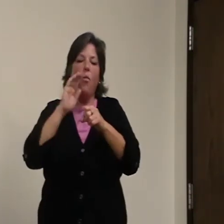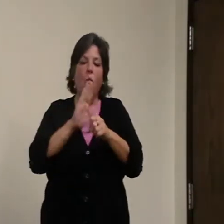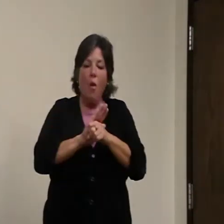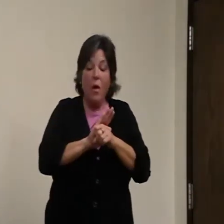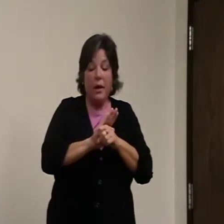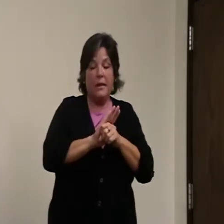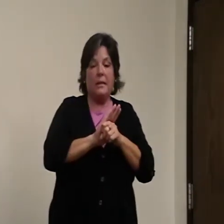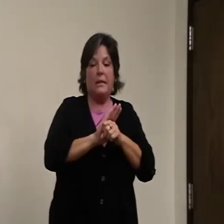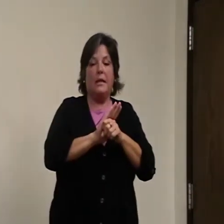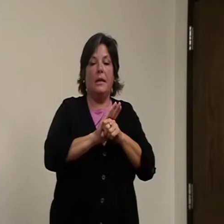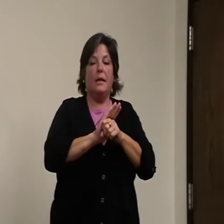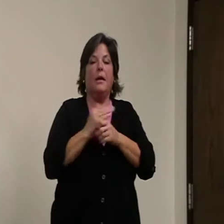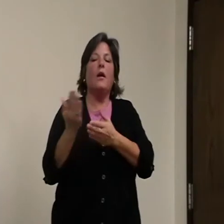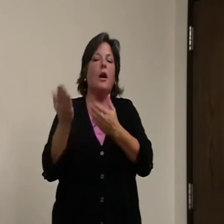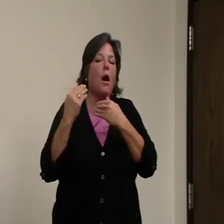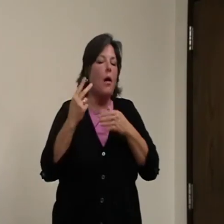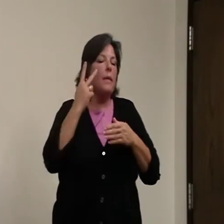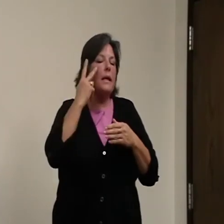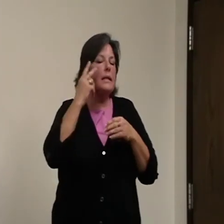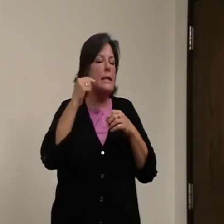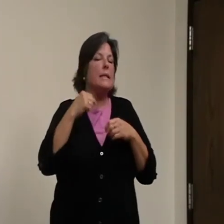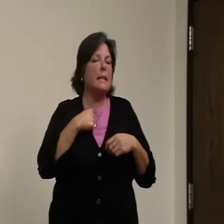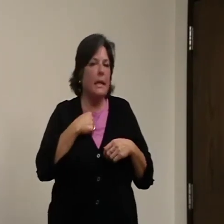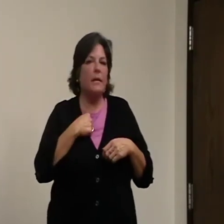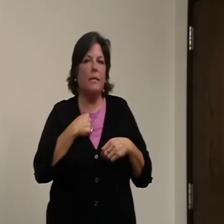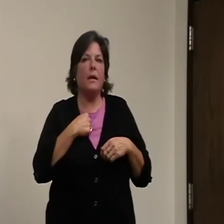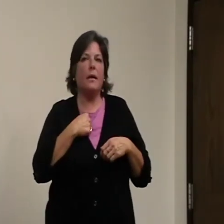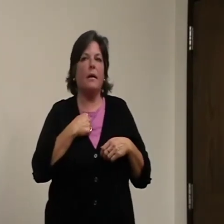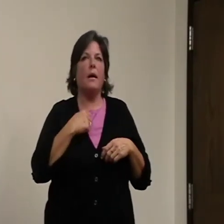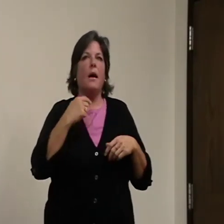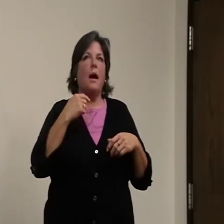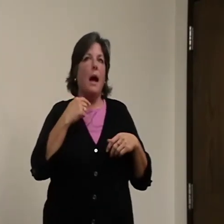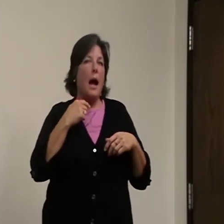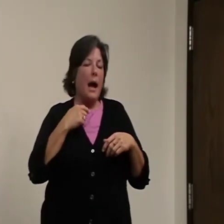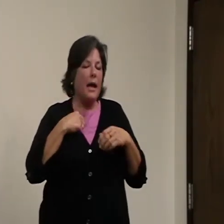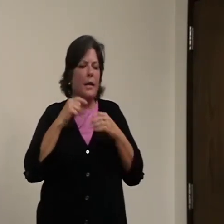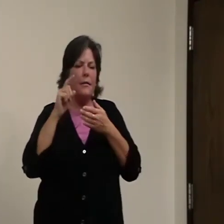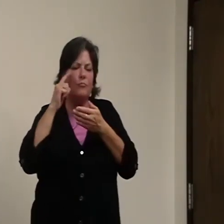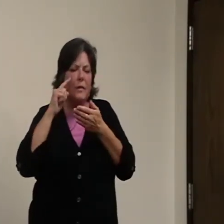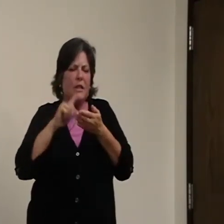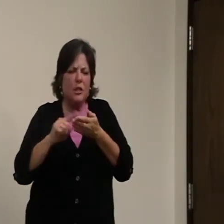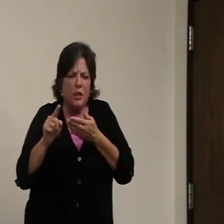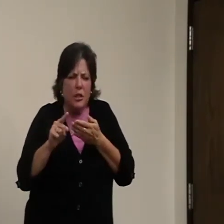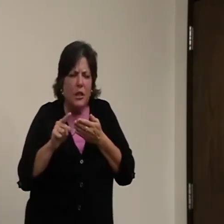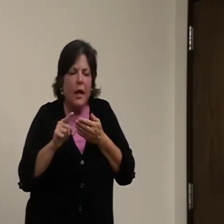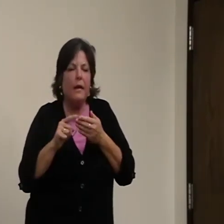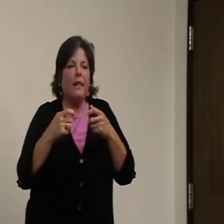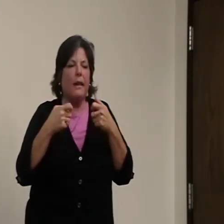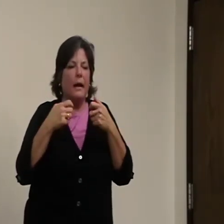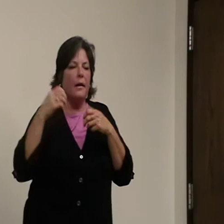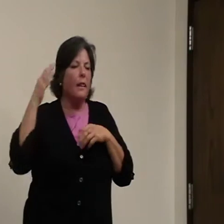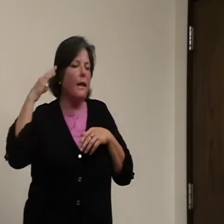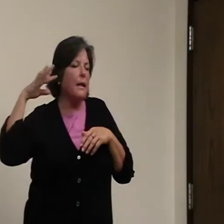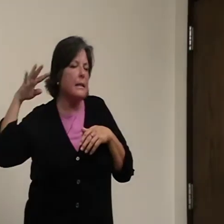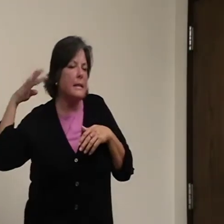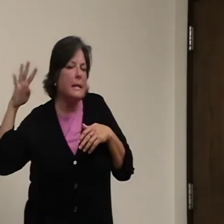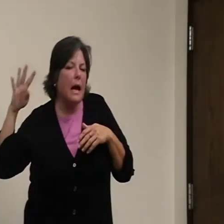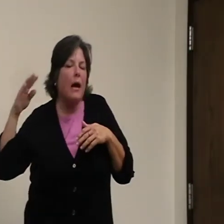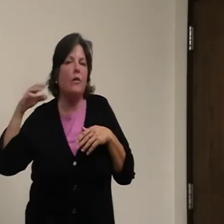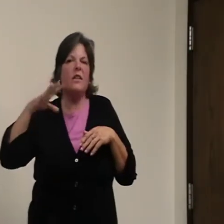warranty, come in and see me, because I can hear things in your hearing aid that maybe you can't hear, and I can tell you we need to send it in and get it